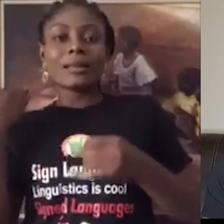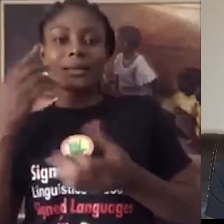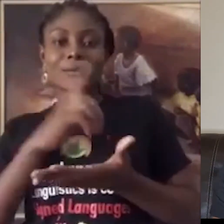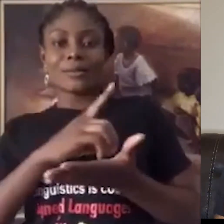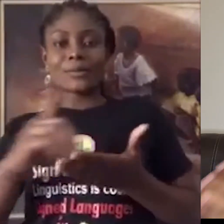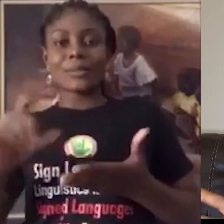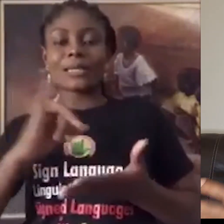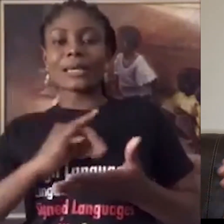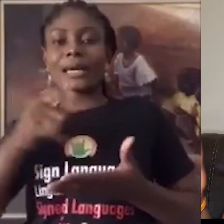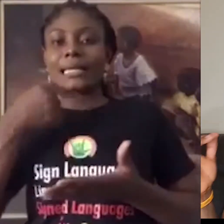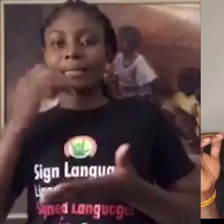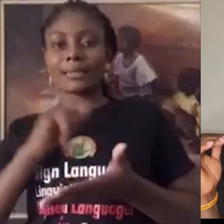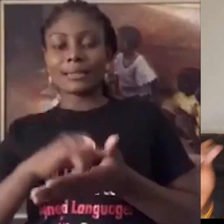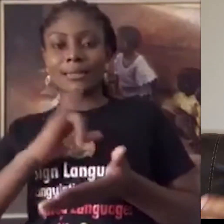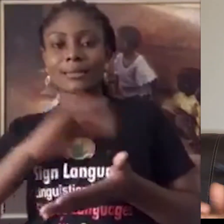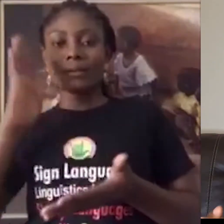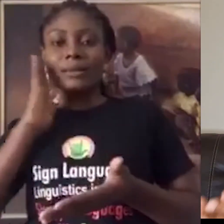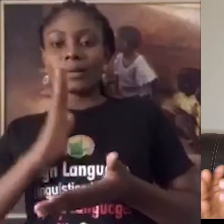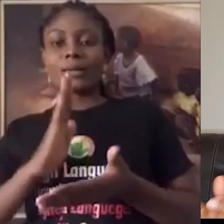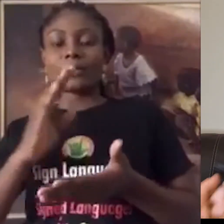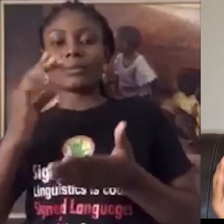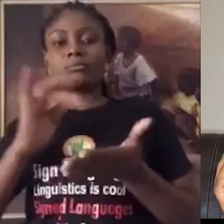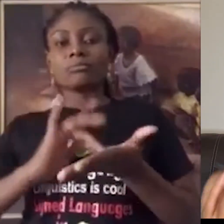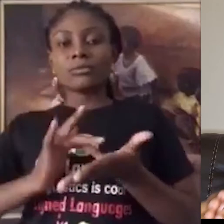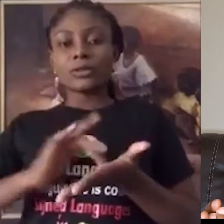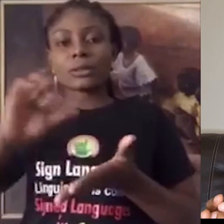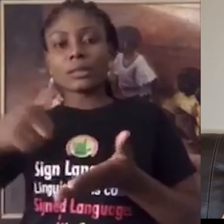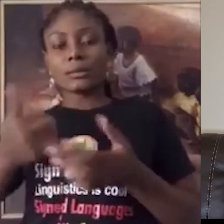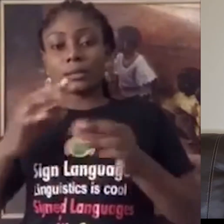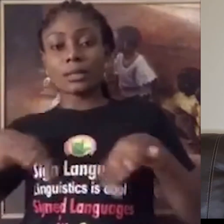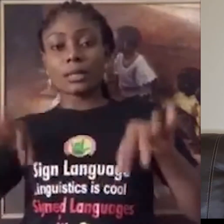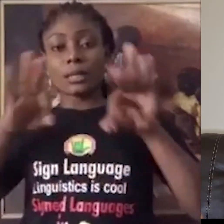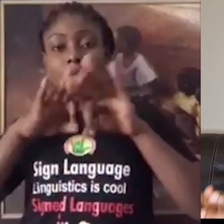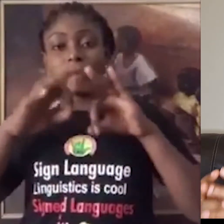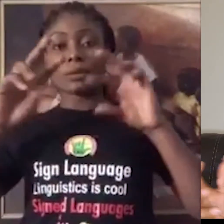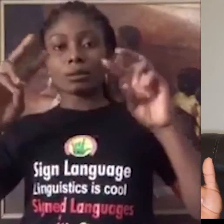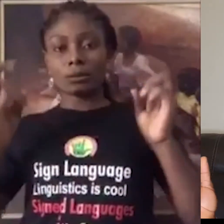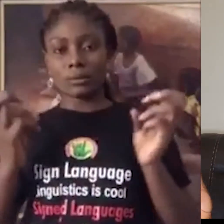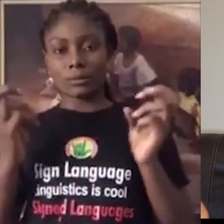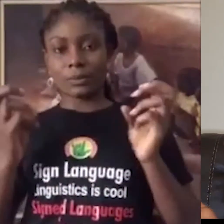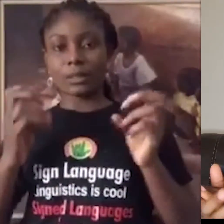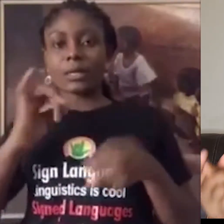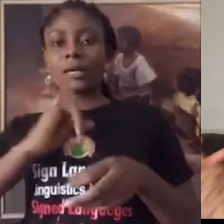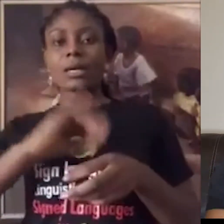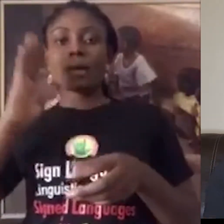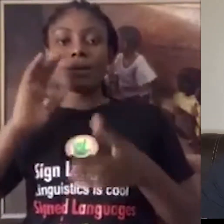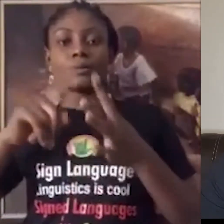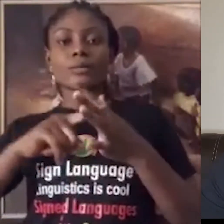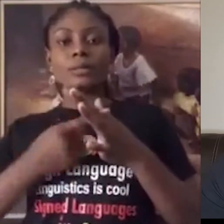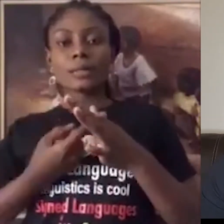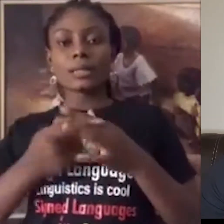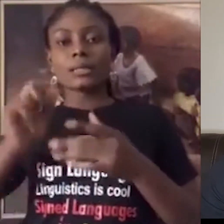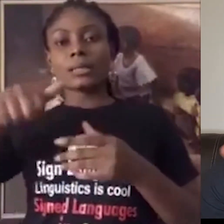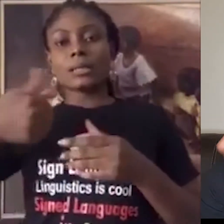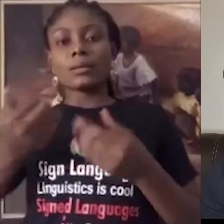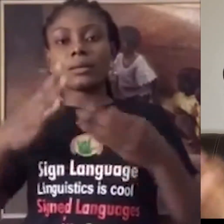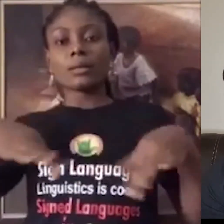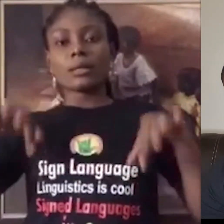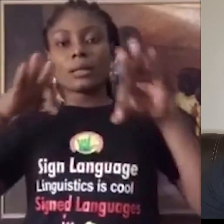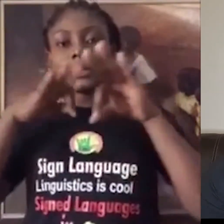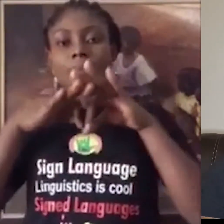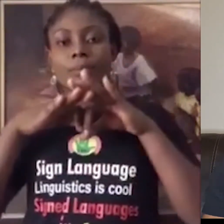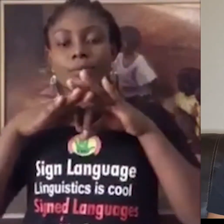I said I was gonna be treating another important topic. I'm going to be starting another